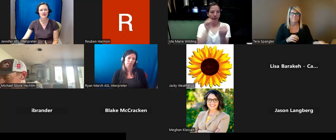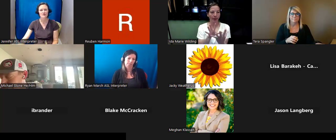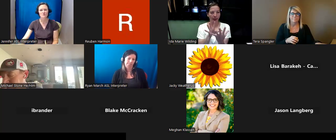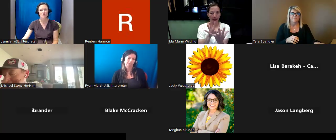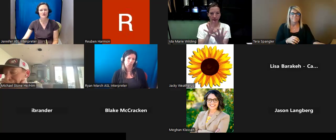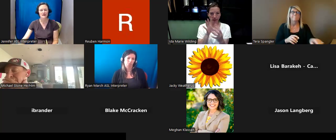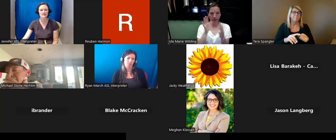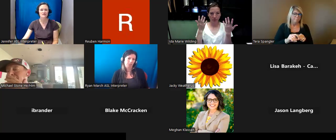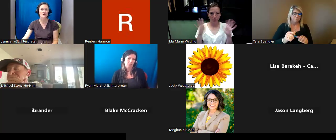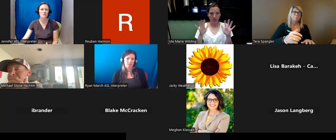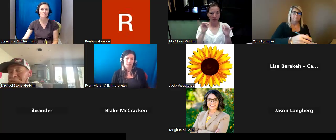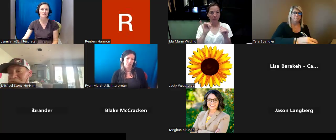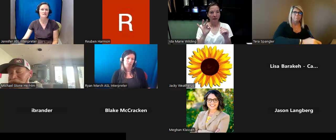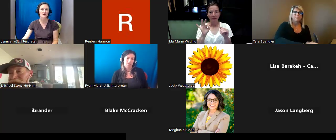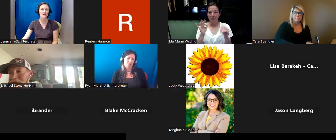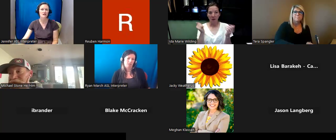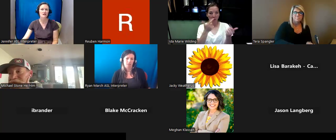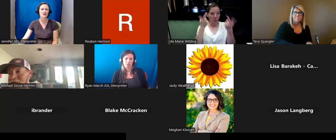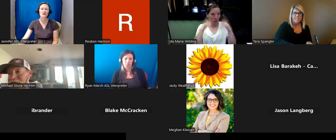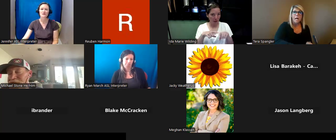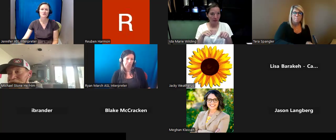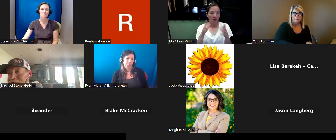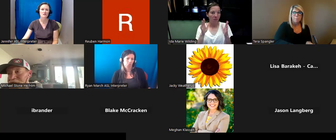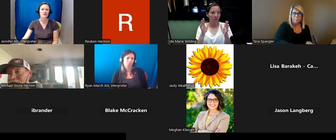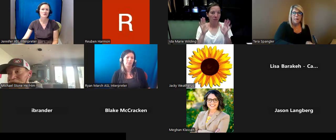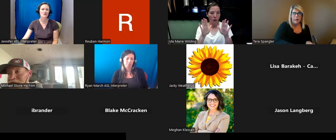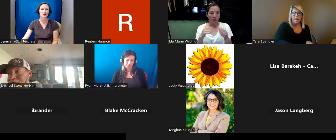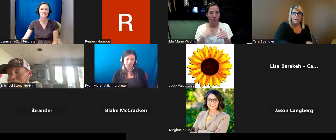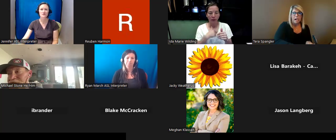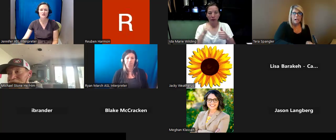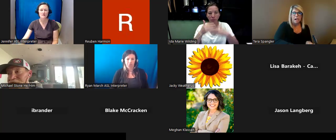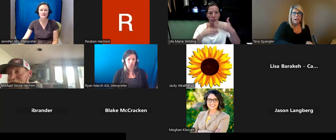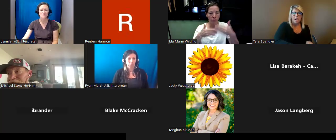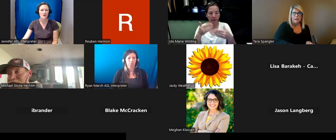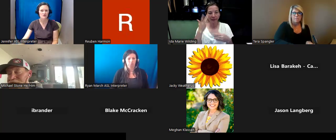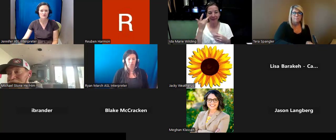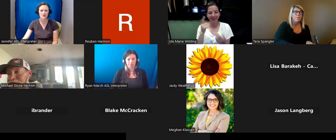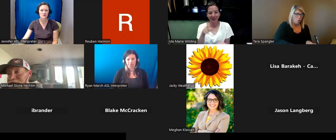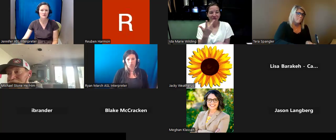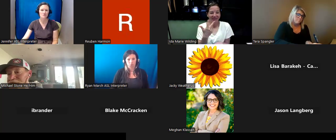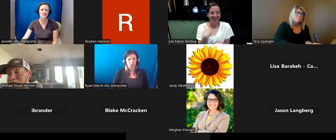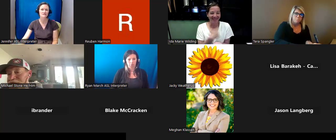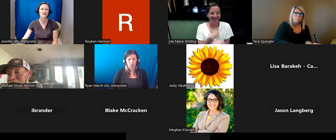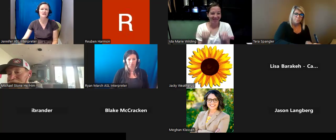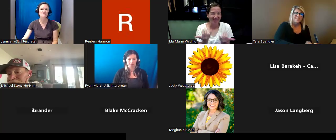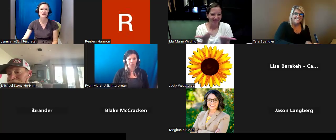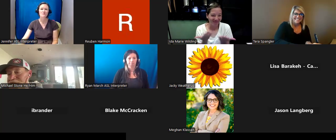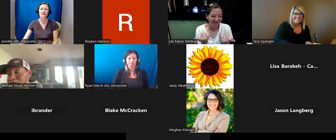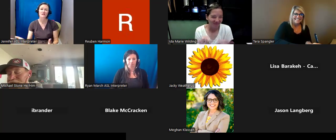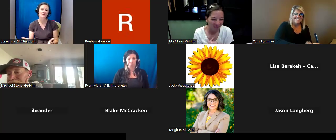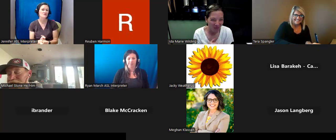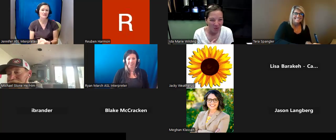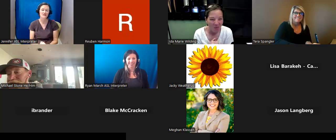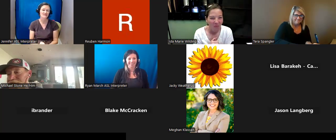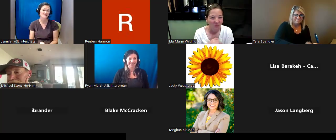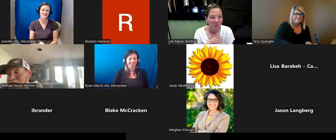a survey out to the board and ask them for feedback. You know, if we're all in agreement, wonderful, and then we can proceed. But